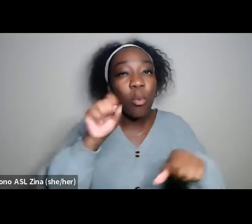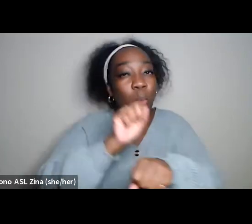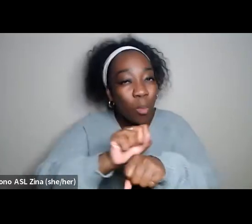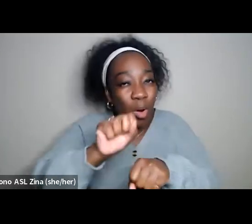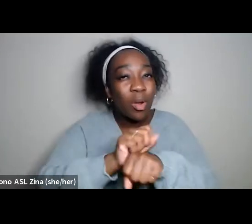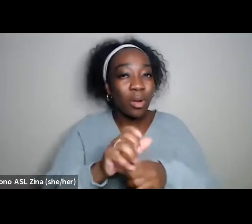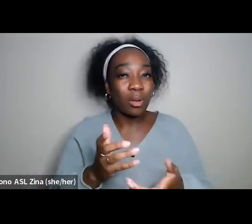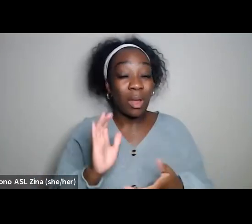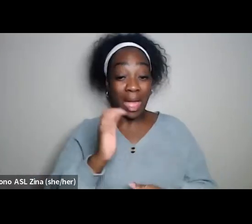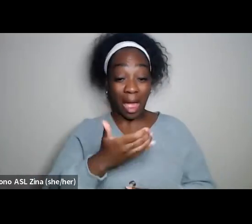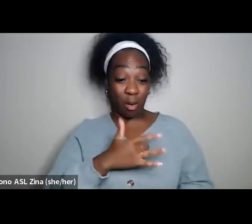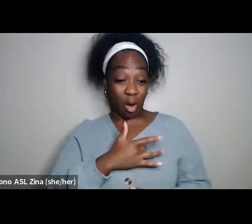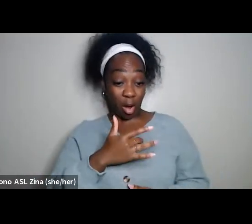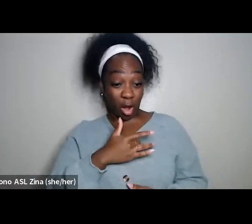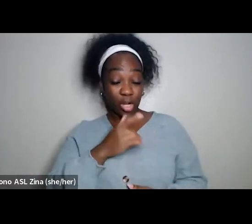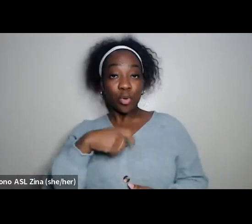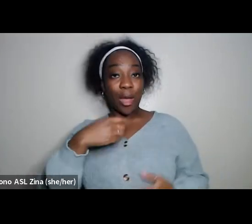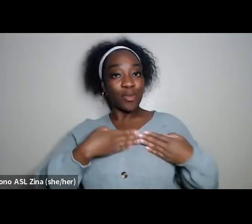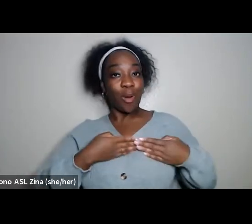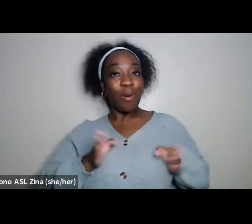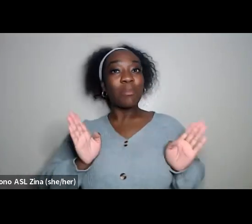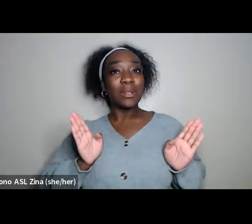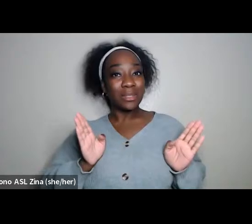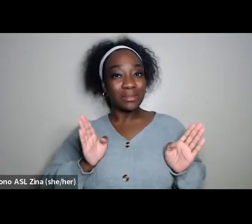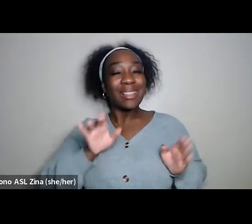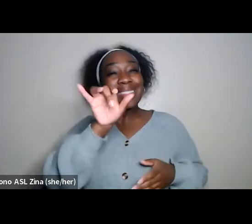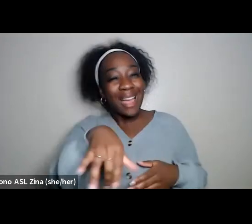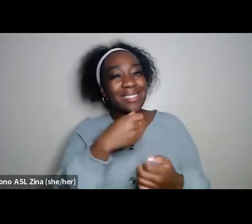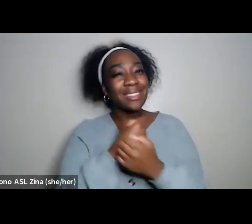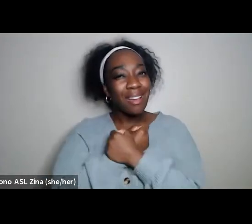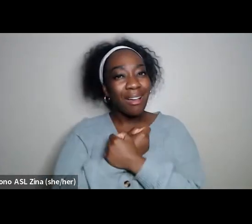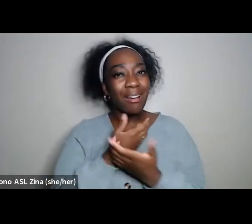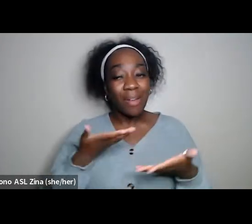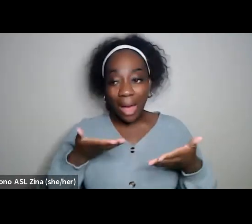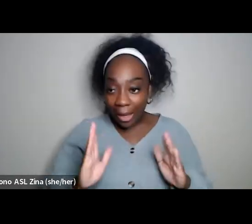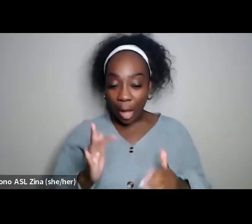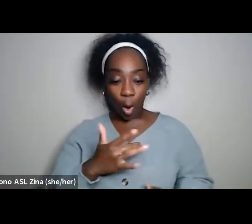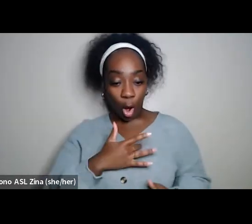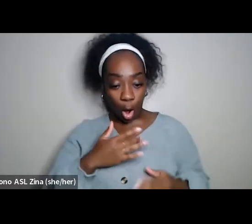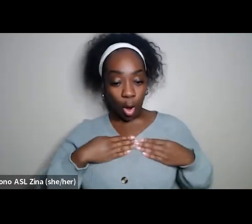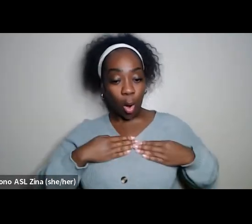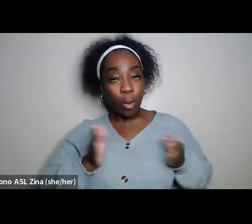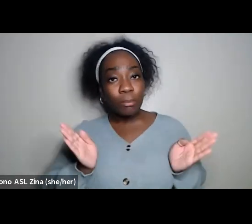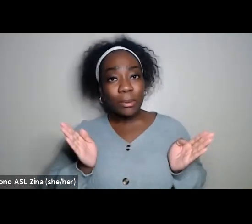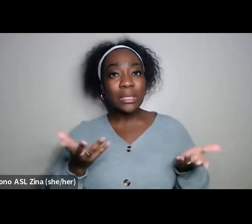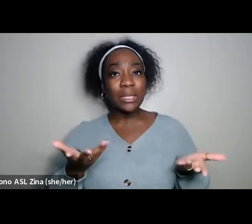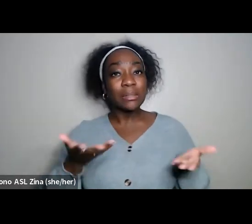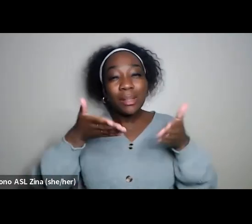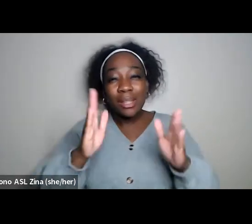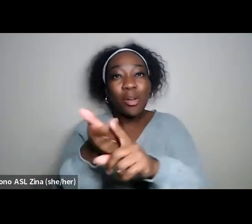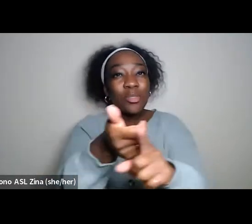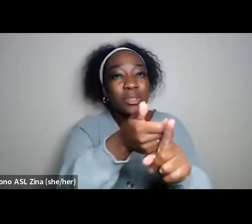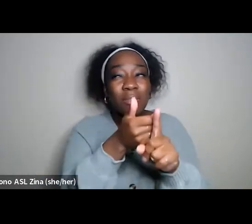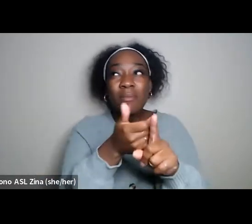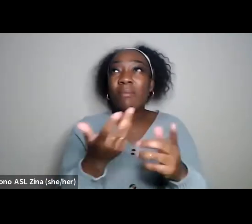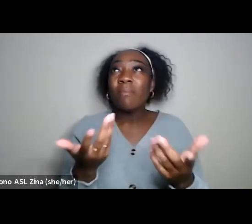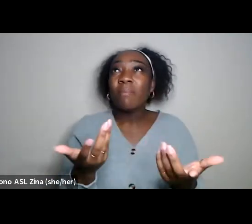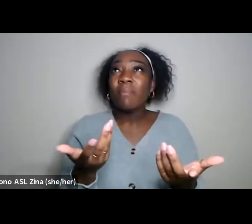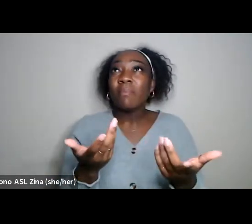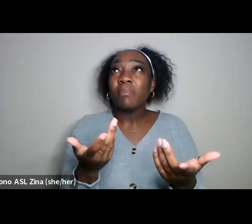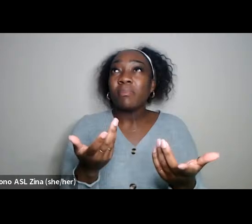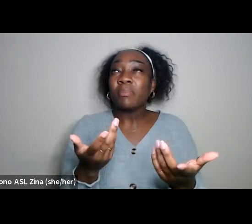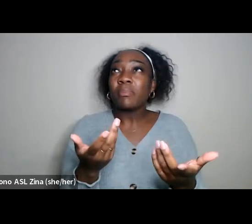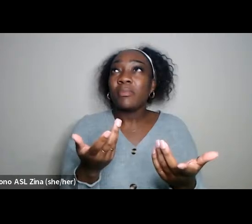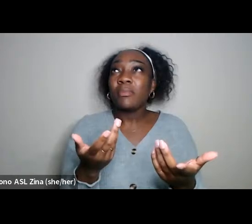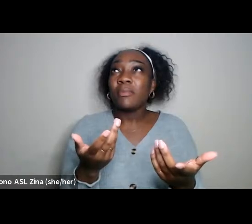open. That's what all about love is. Allow your heart to open and allow yourself to use